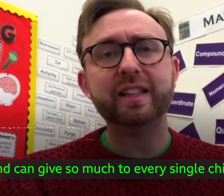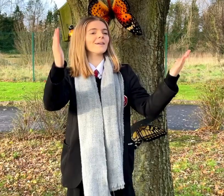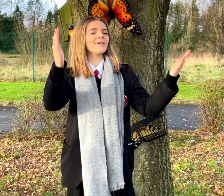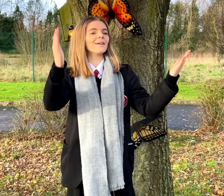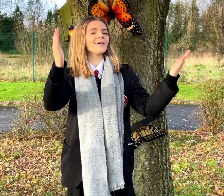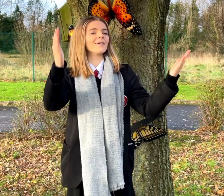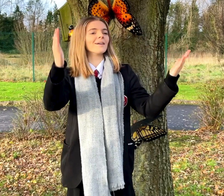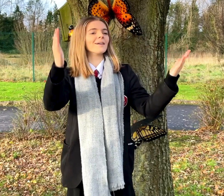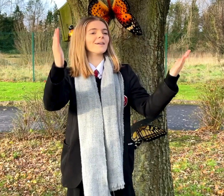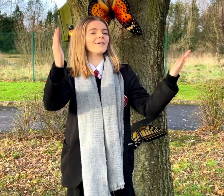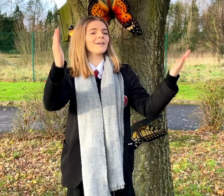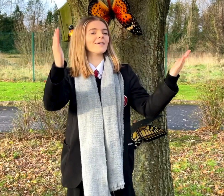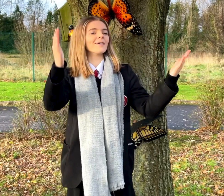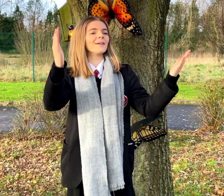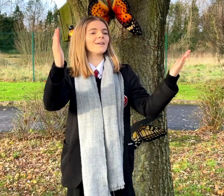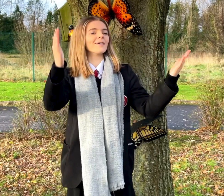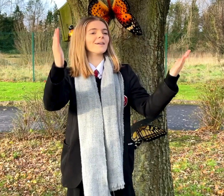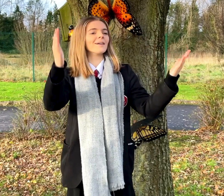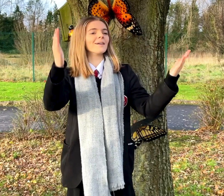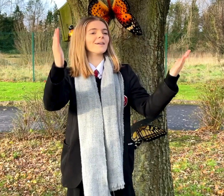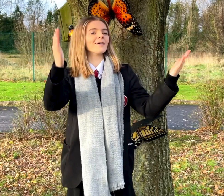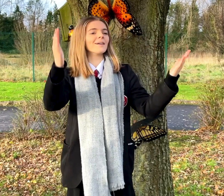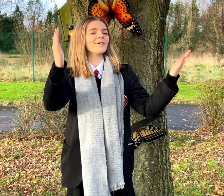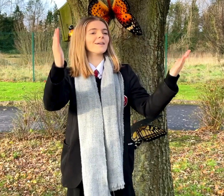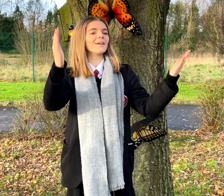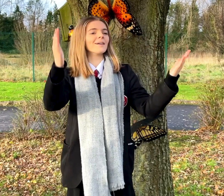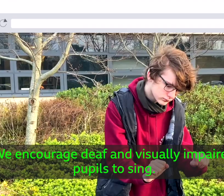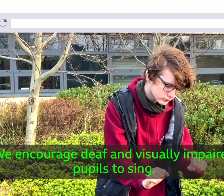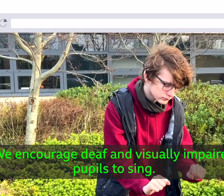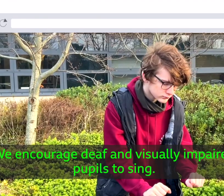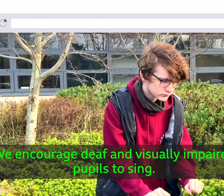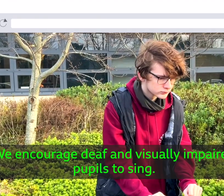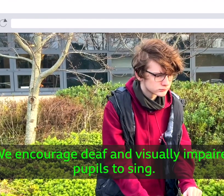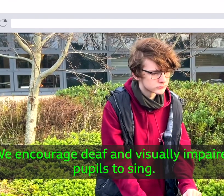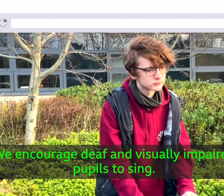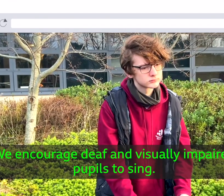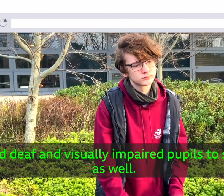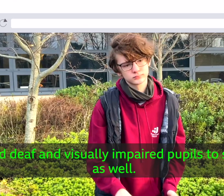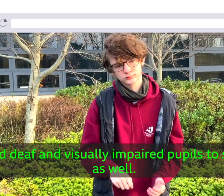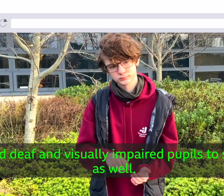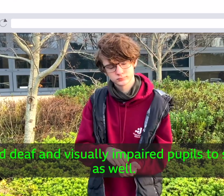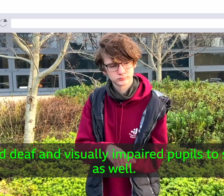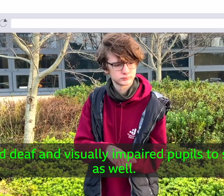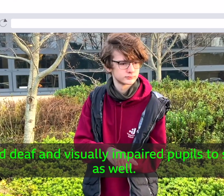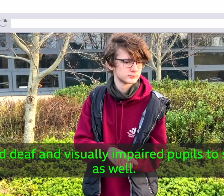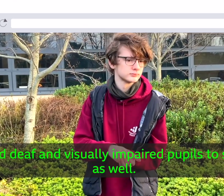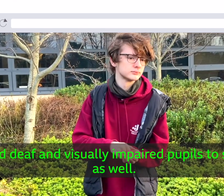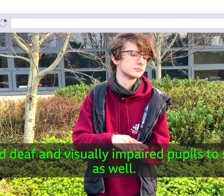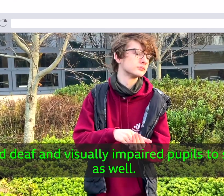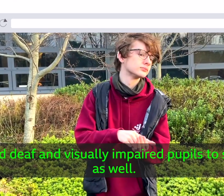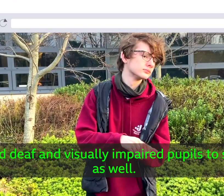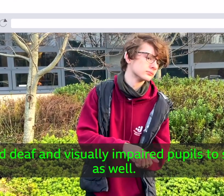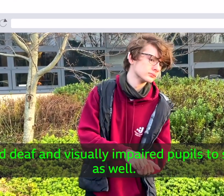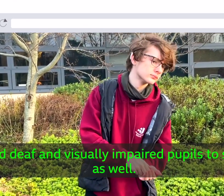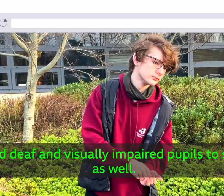and can give so much to every single child. We encourage deaf and visually impaired pupils to sing and deaf and visually impaired